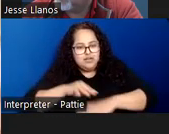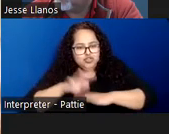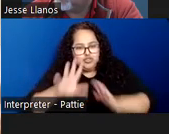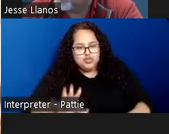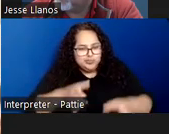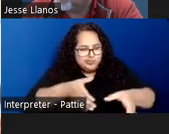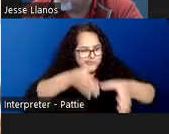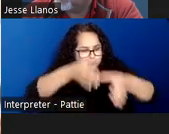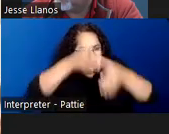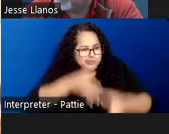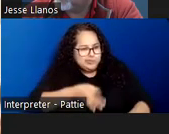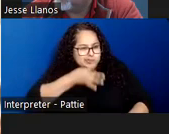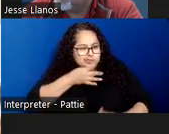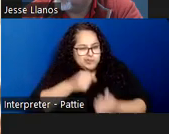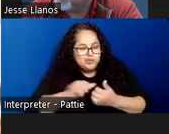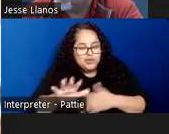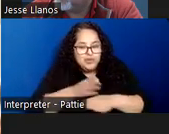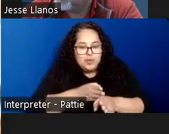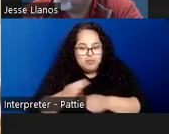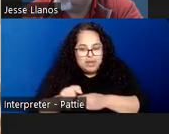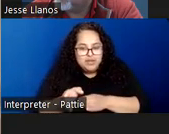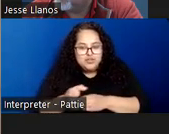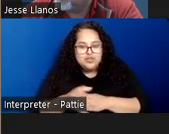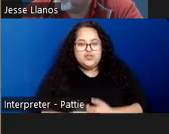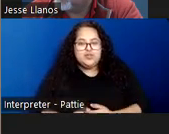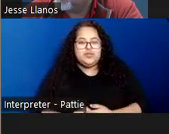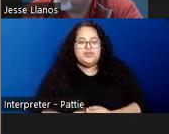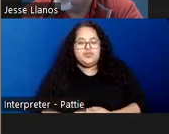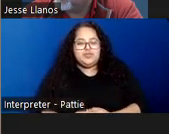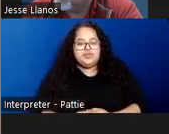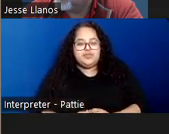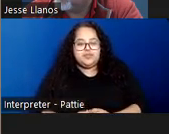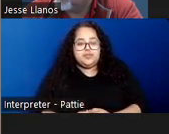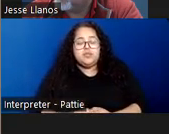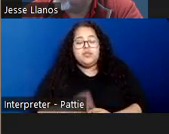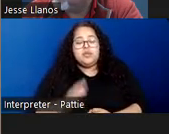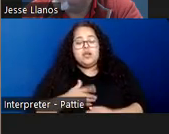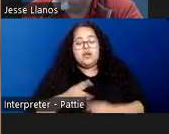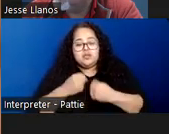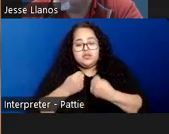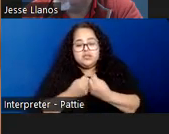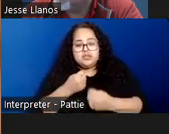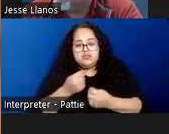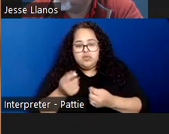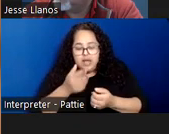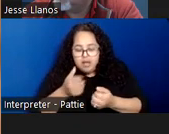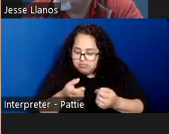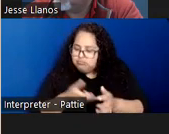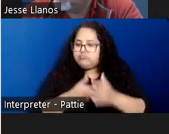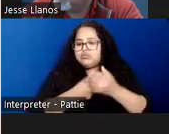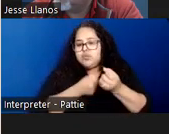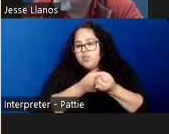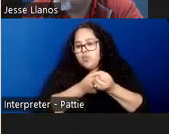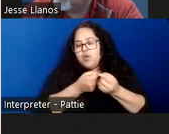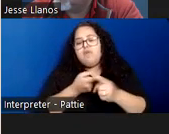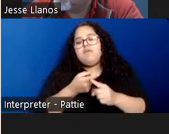closely with their instructors to keep up with current educational trends and program requirements. Our team also has support from financial aid specialists,